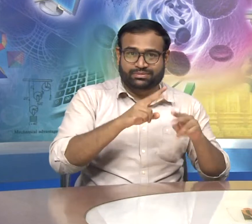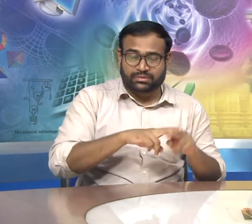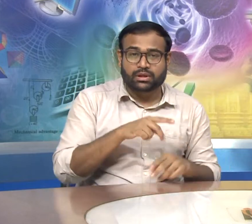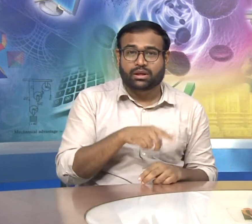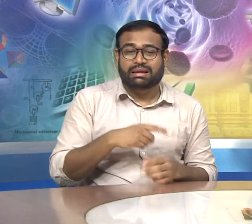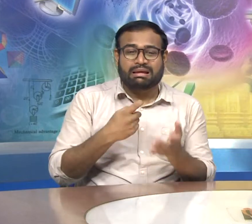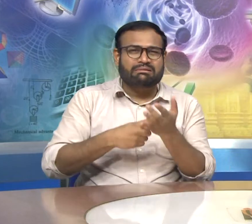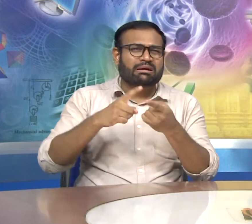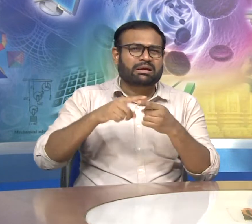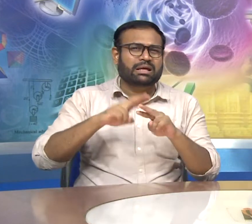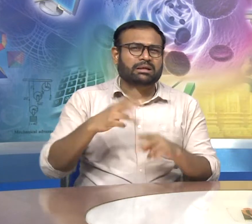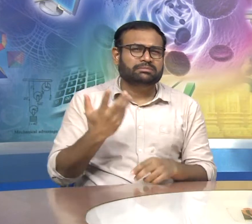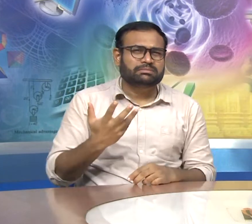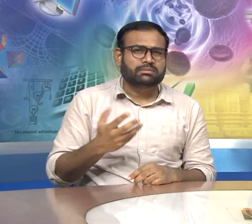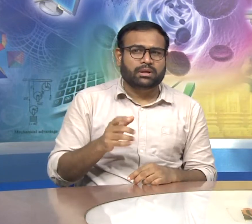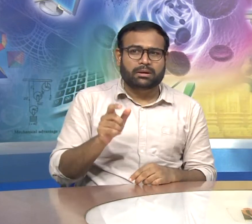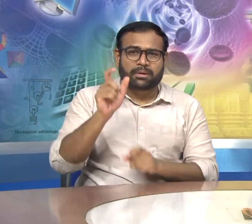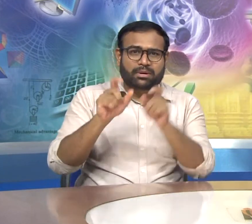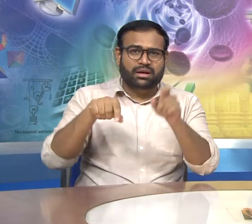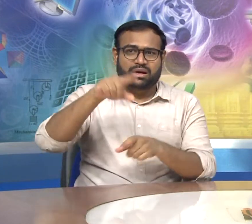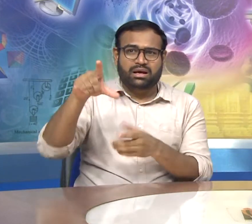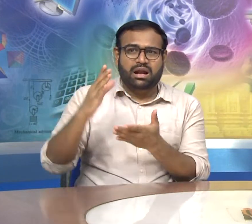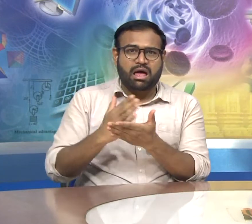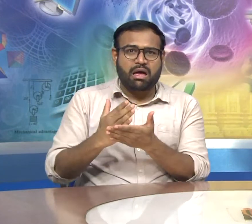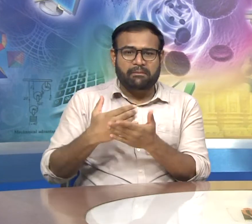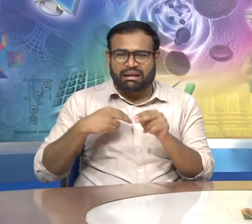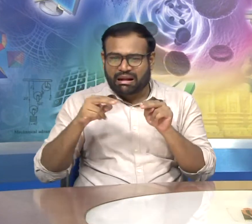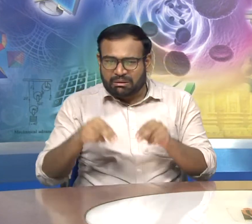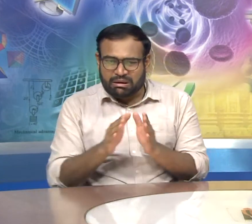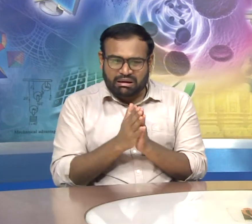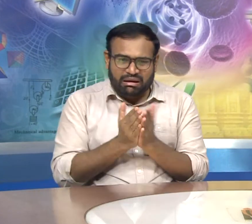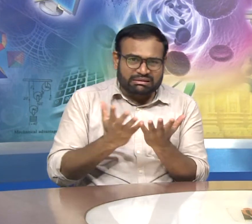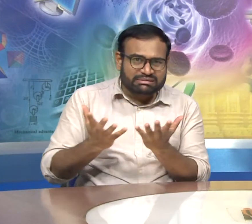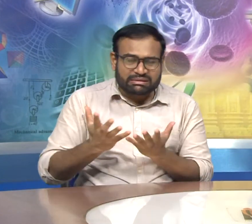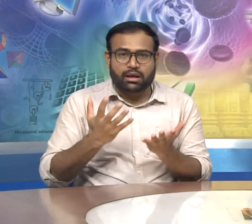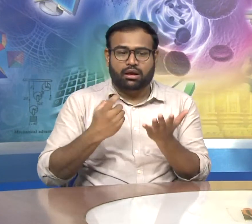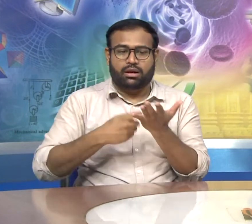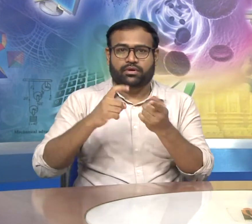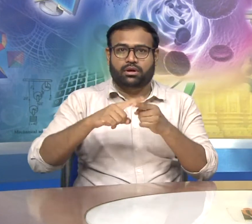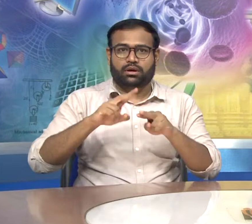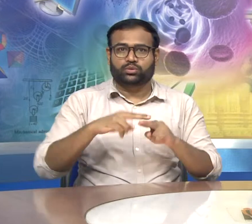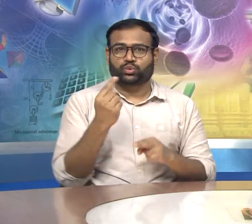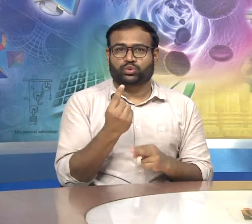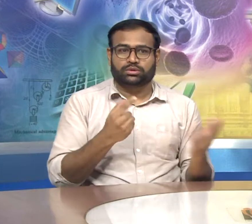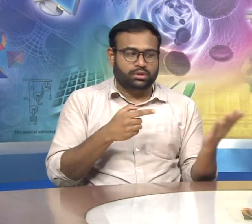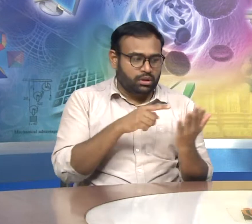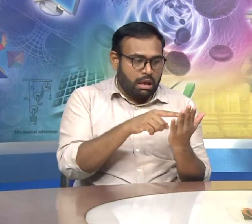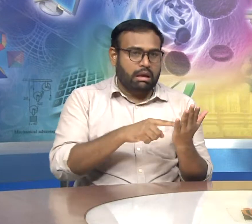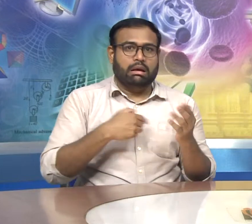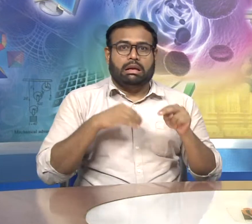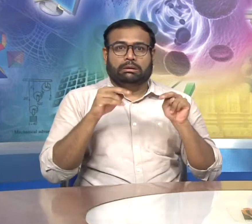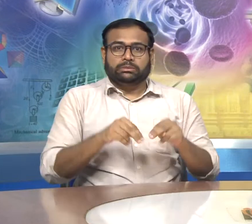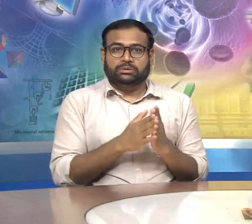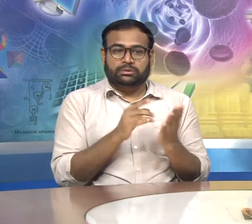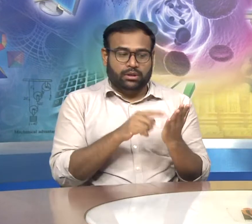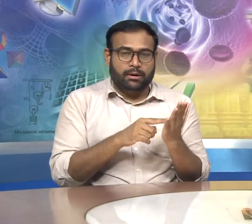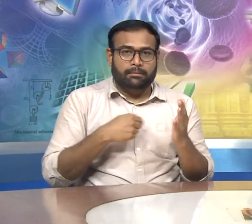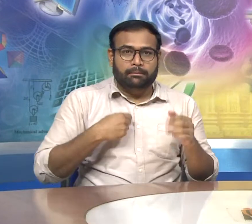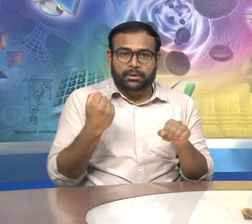Reference. They help you to search or collect your book or reference that